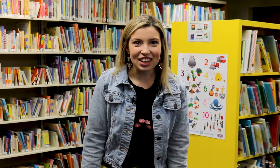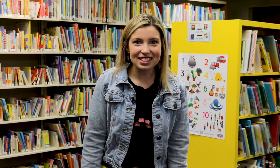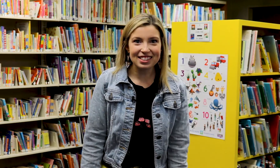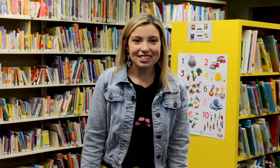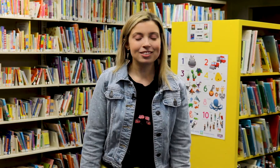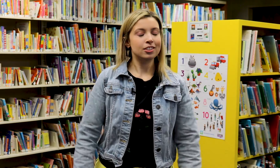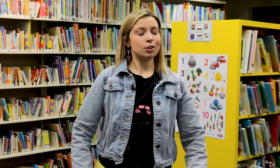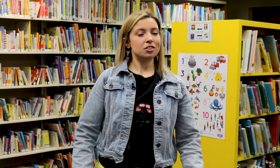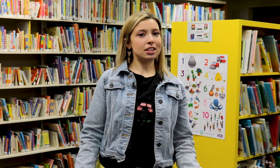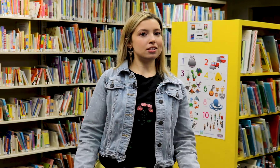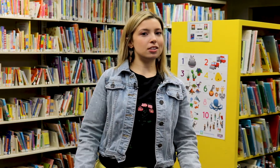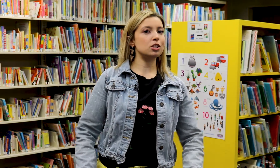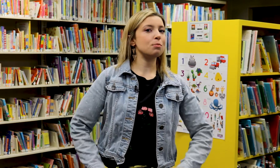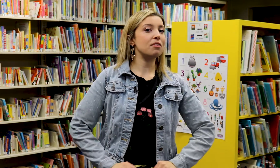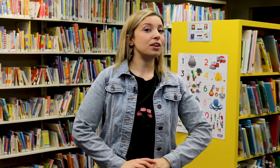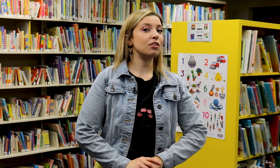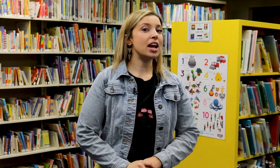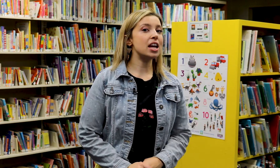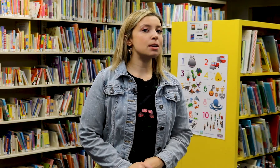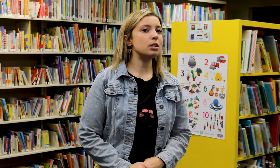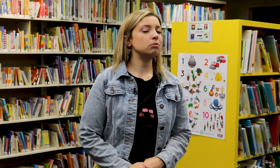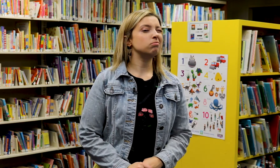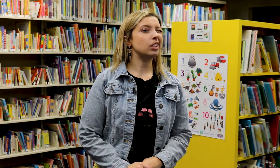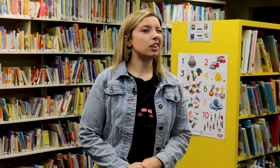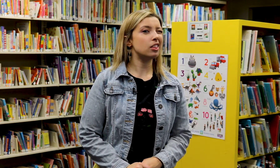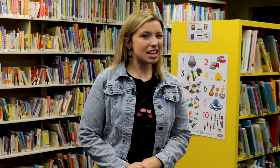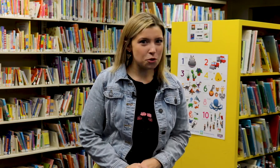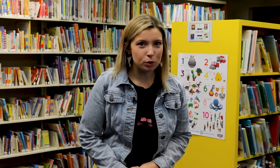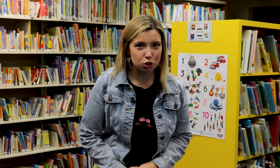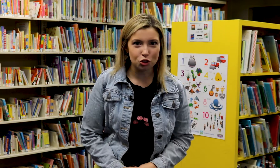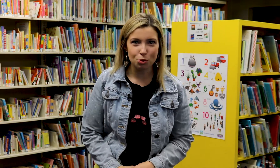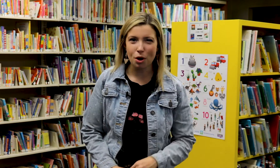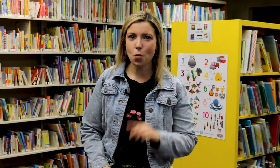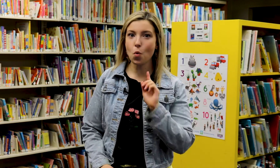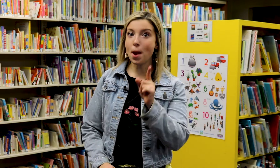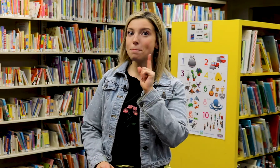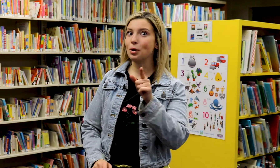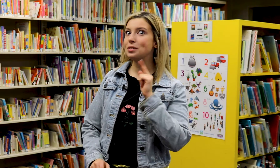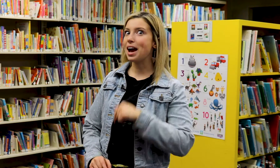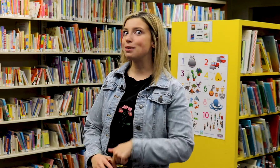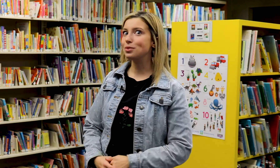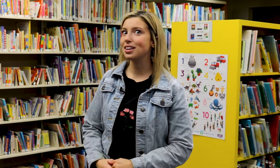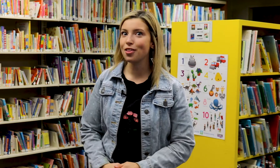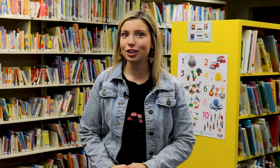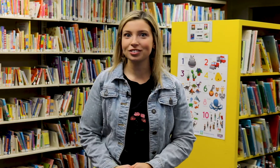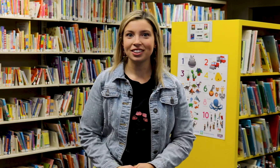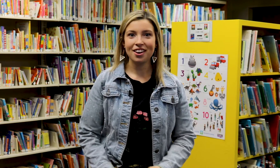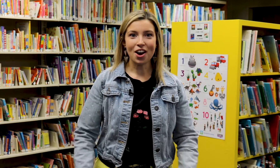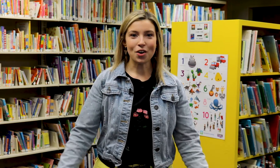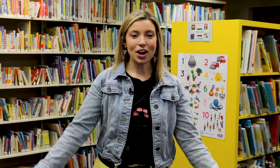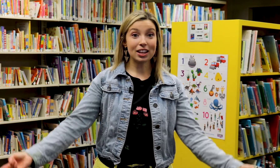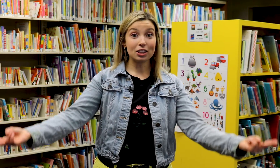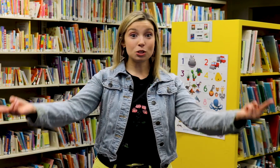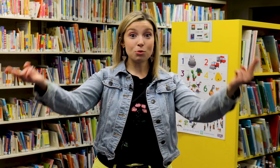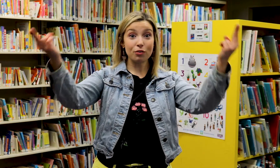this. Since this is my favorite animal, I think we should do it one more time together. All right, let's move it